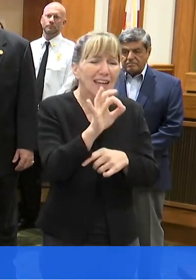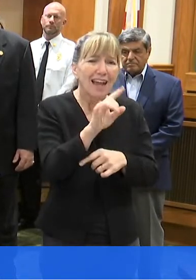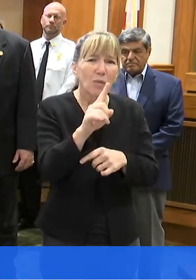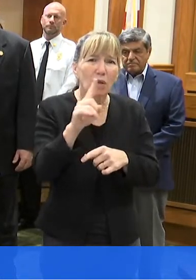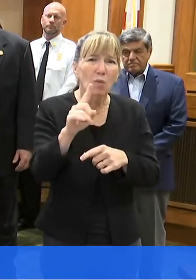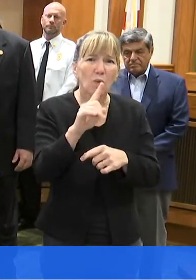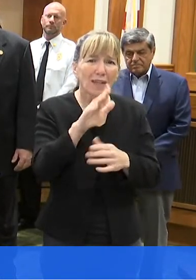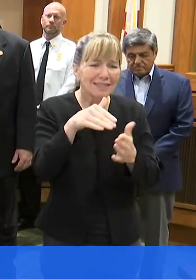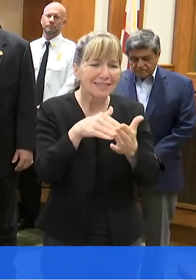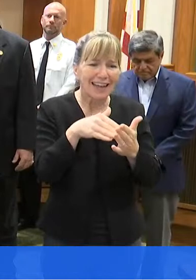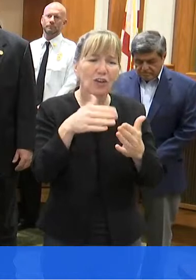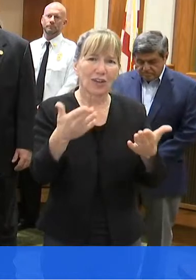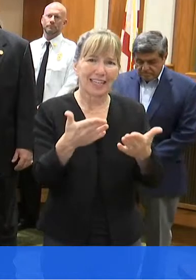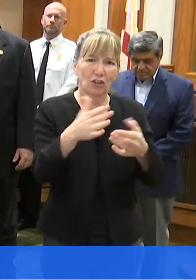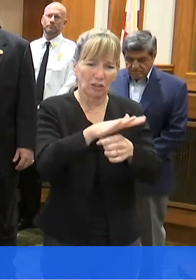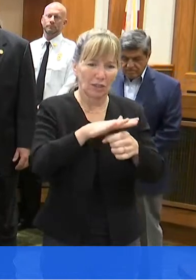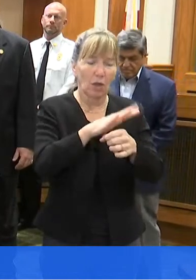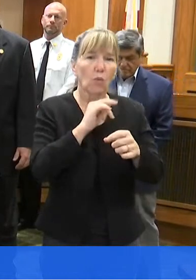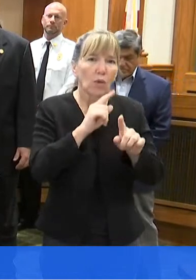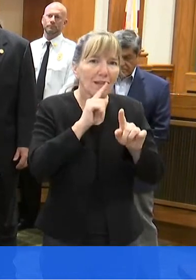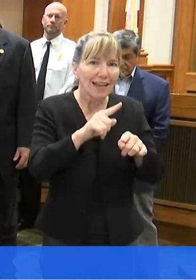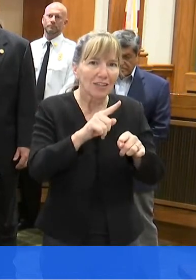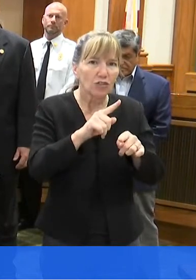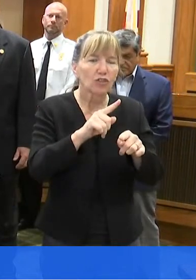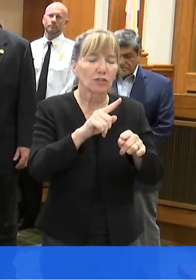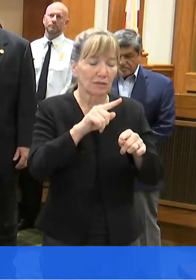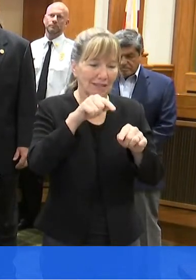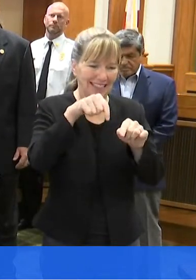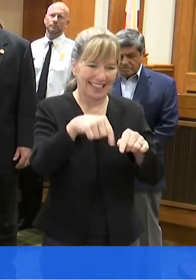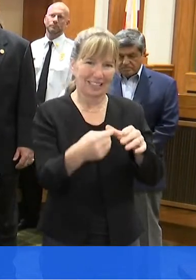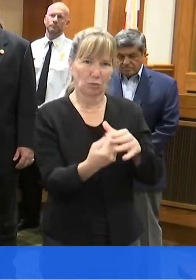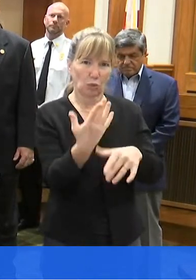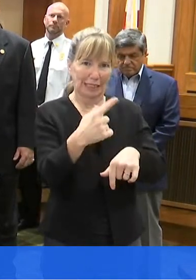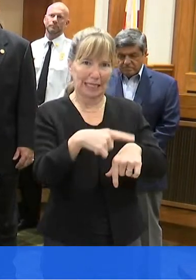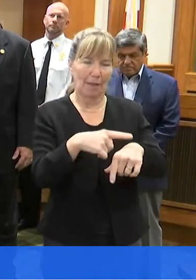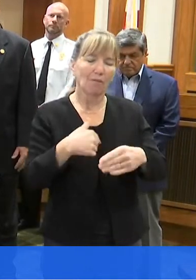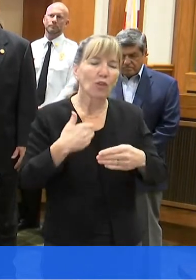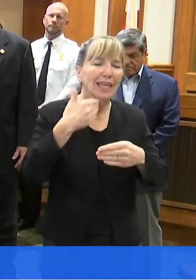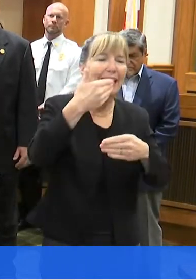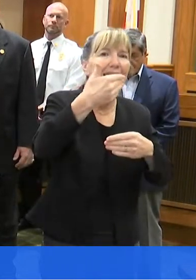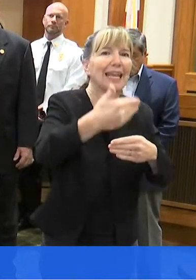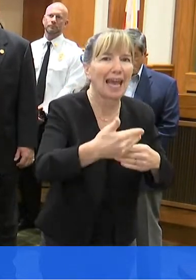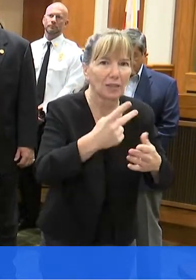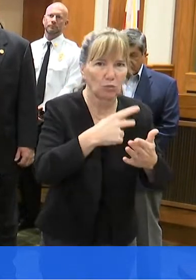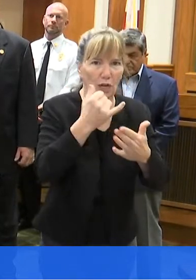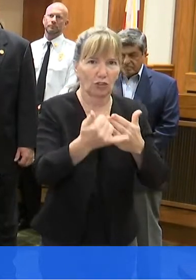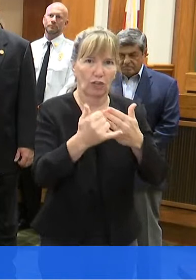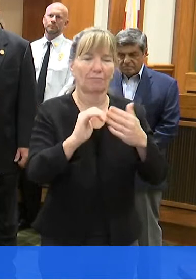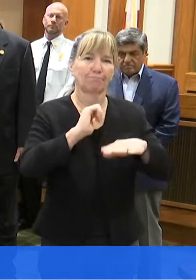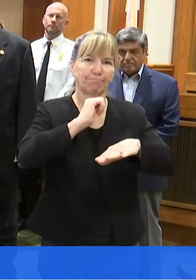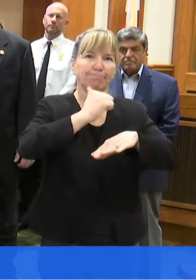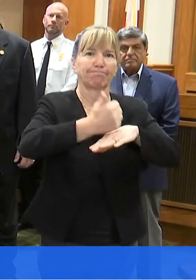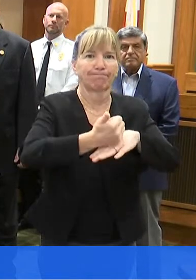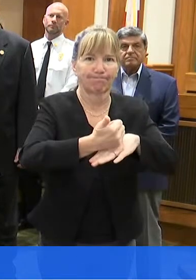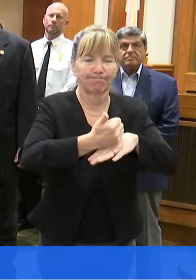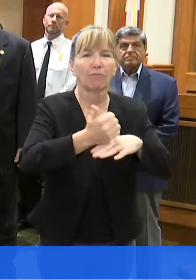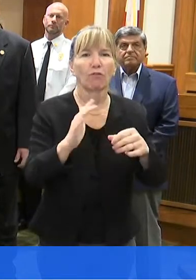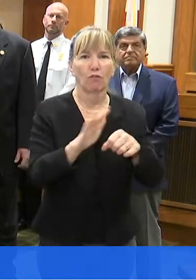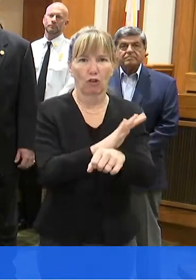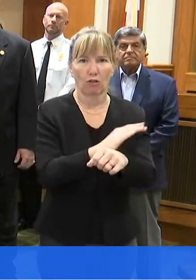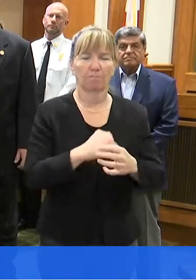county will answer their own text messages this spring when the Next Generation 911 project is fully